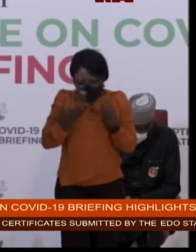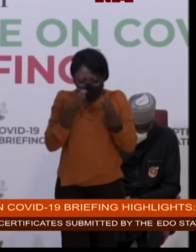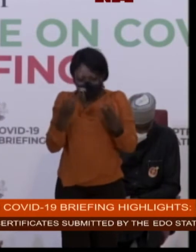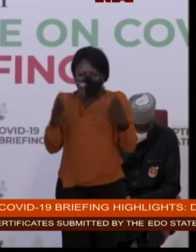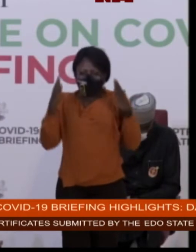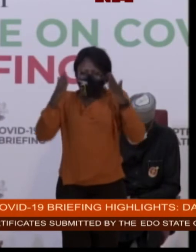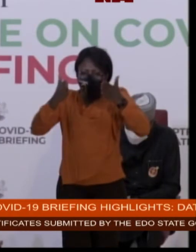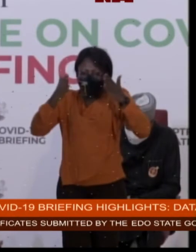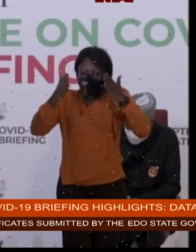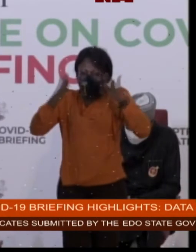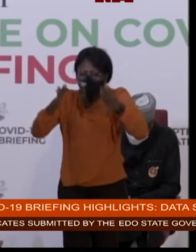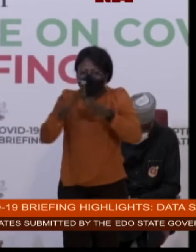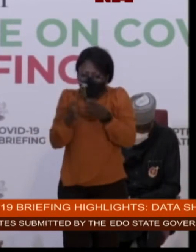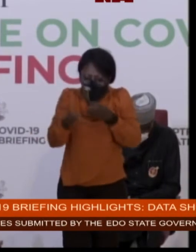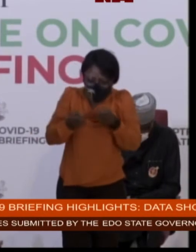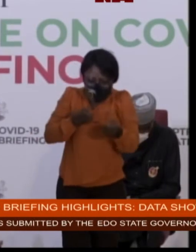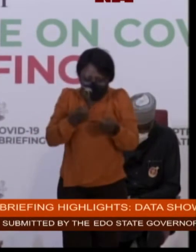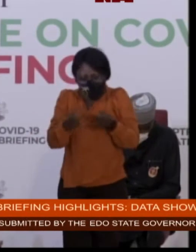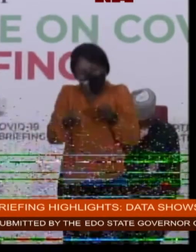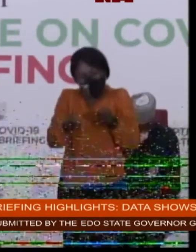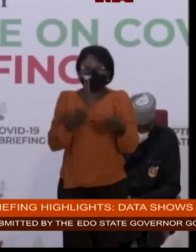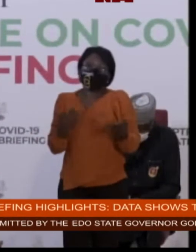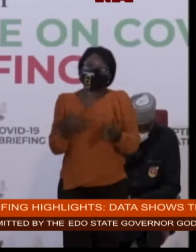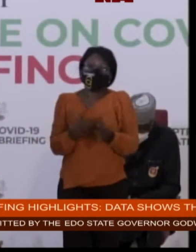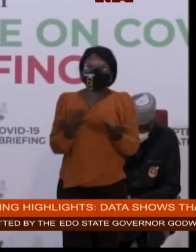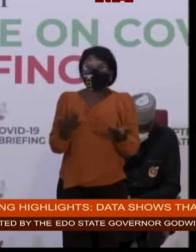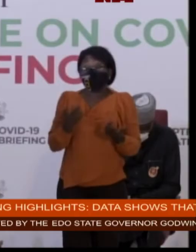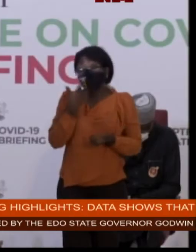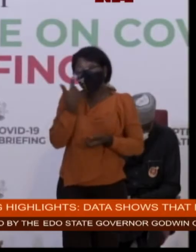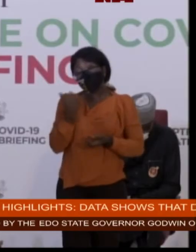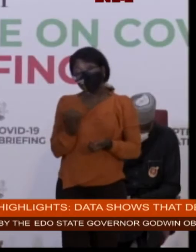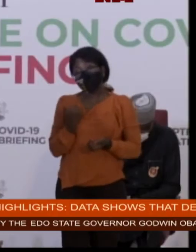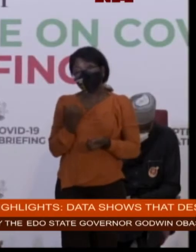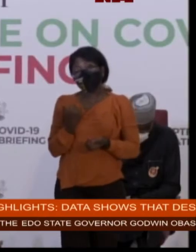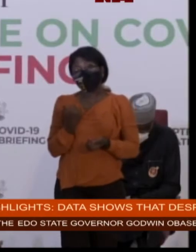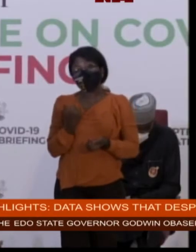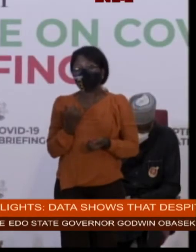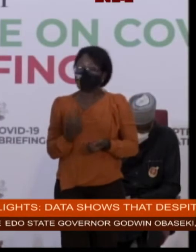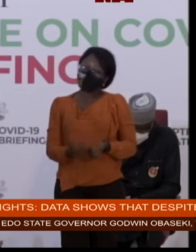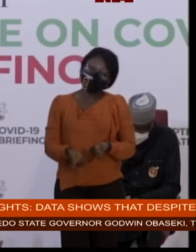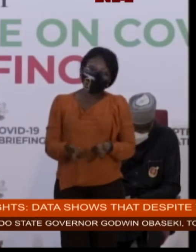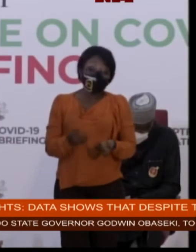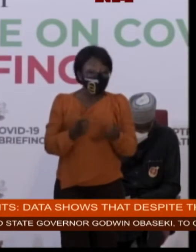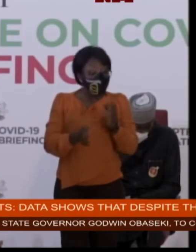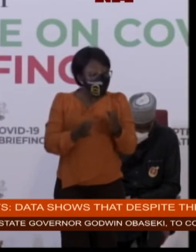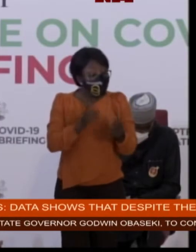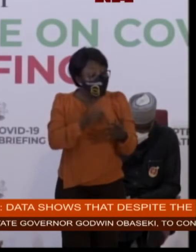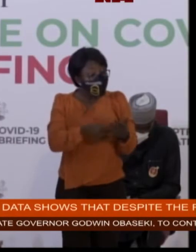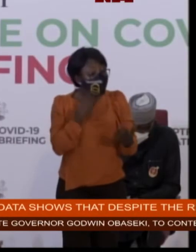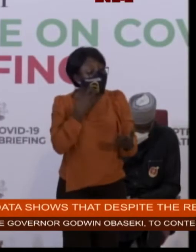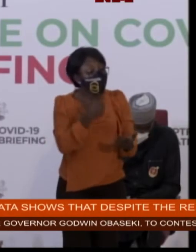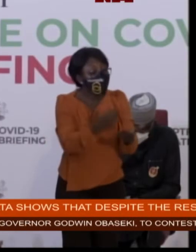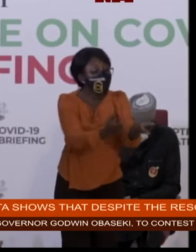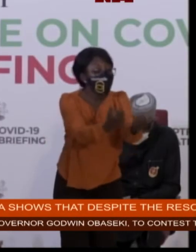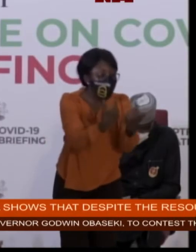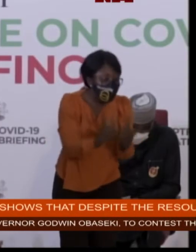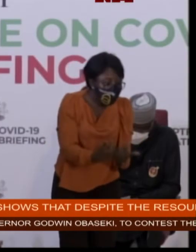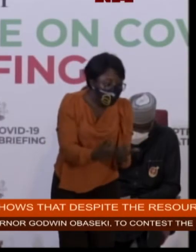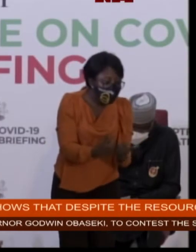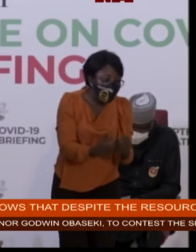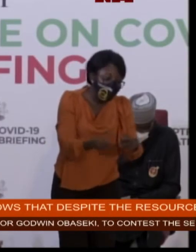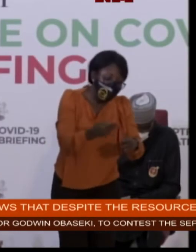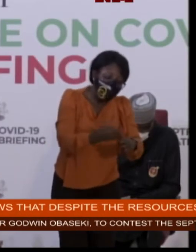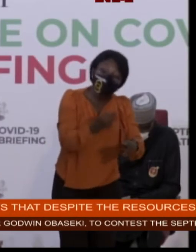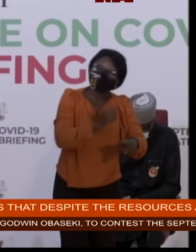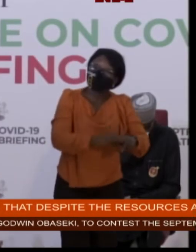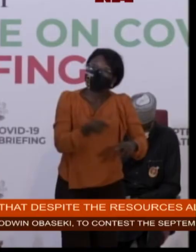so intensively on case management, because the inevitable consequence of an increase in the number of